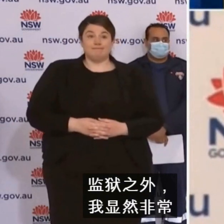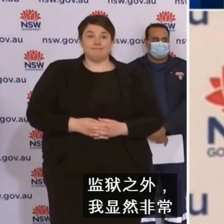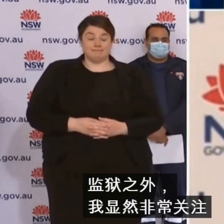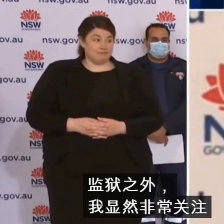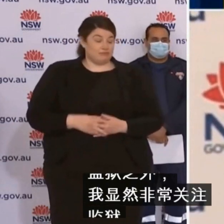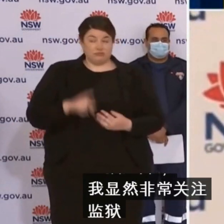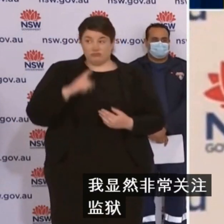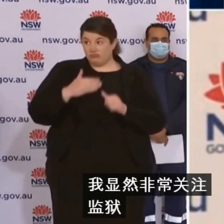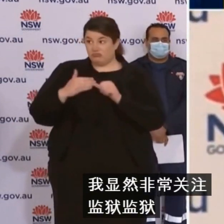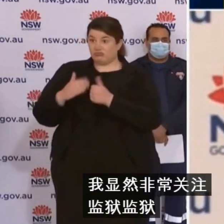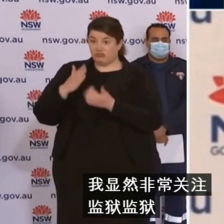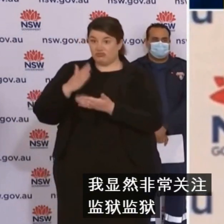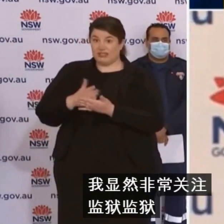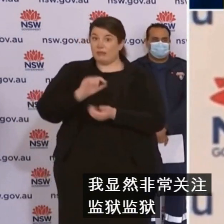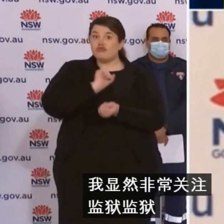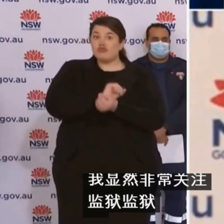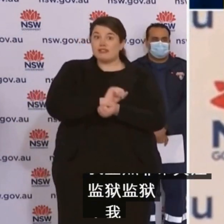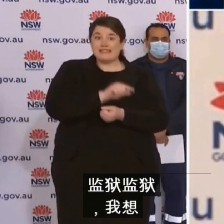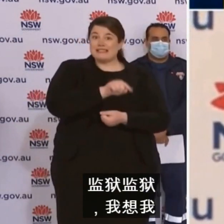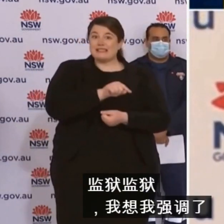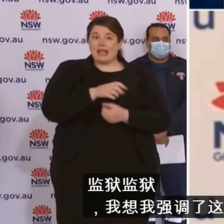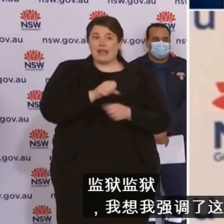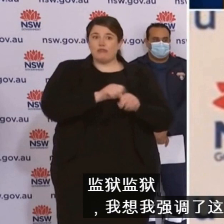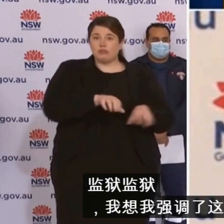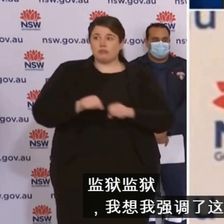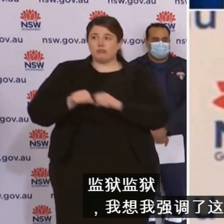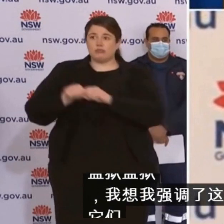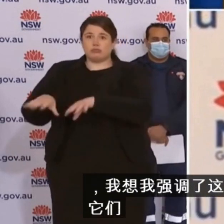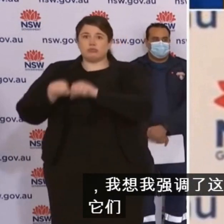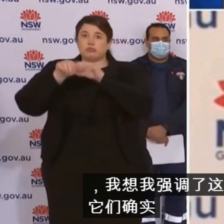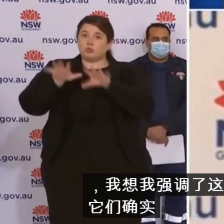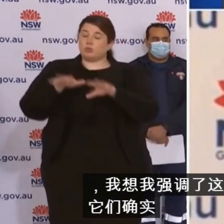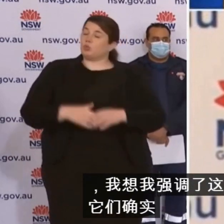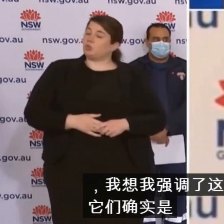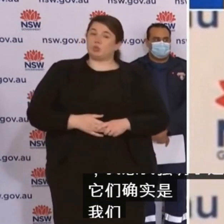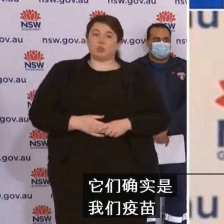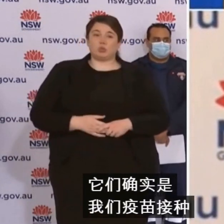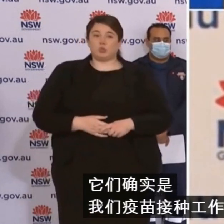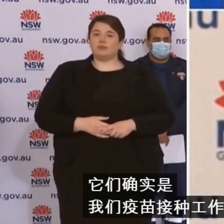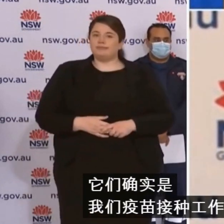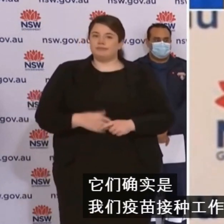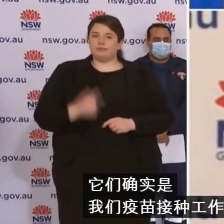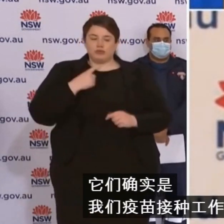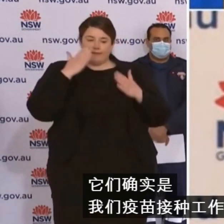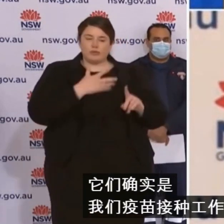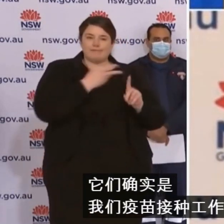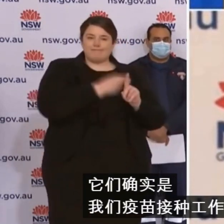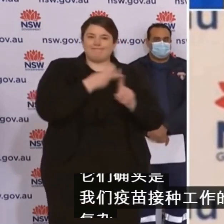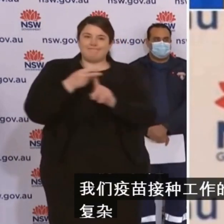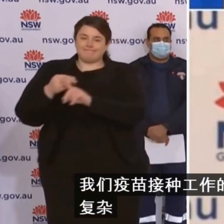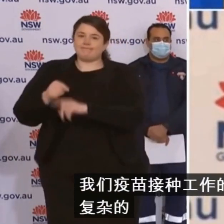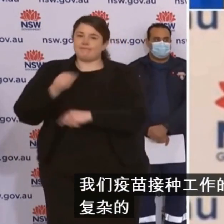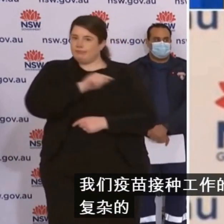very concerned about prisons. And I think I highlighted the fact that they're really one of the targets for our vaccination efforts. Obviously,